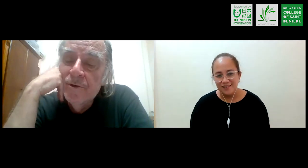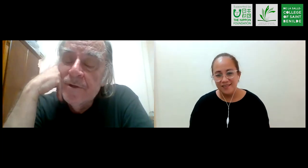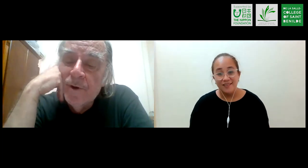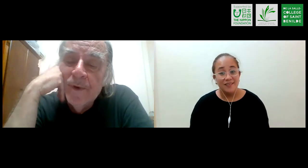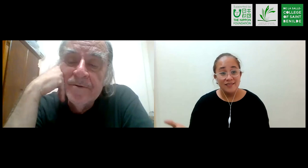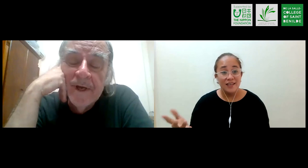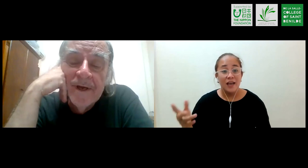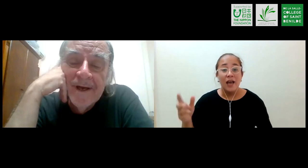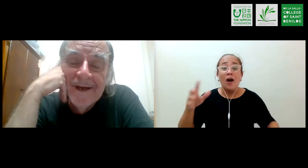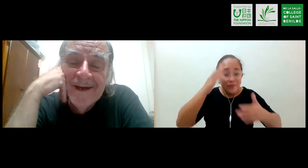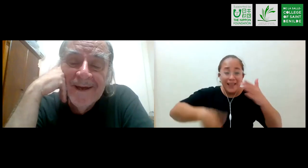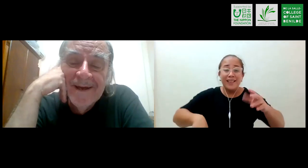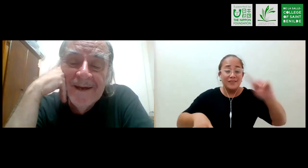Tuesday or Wednesday?